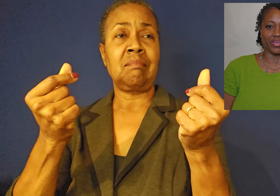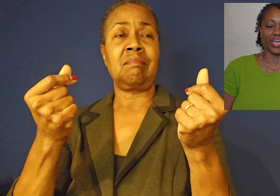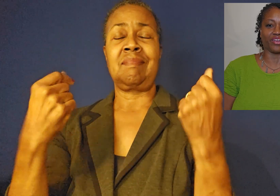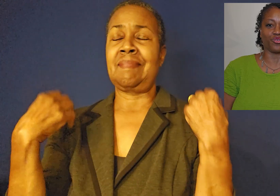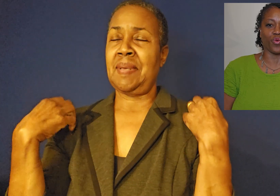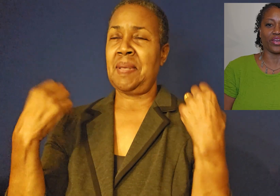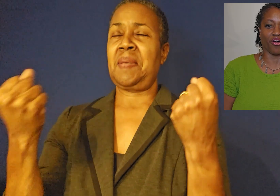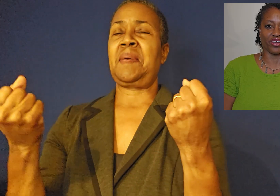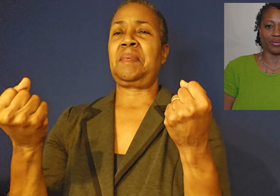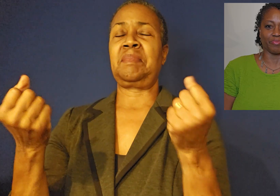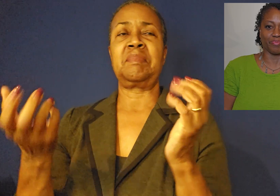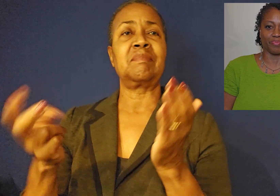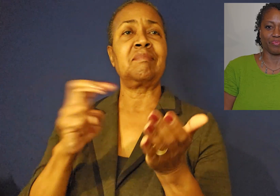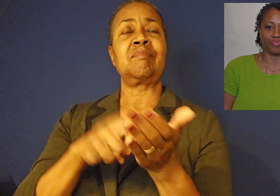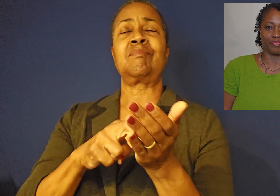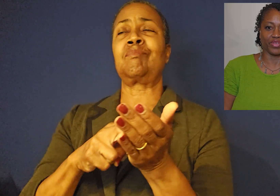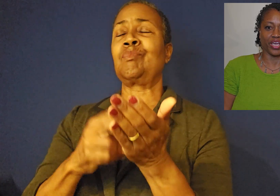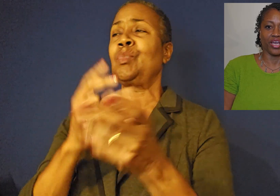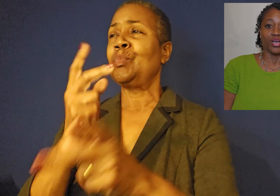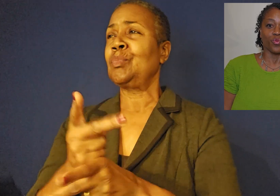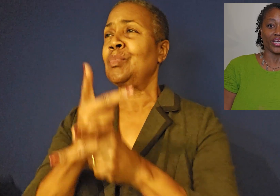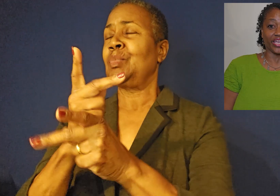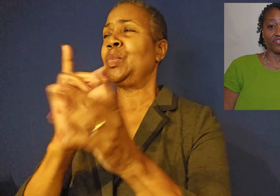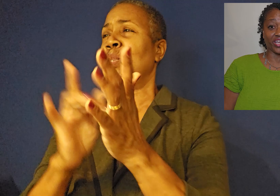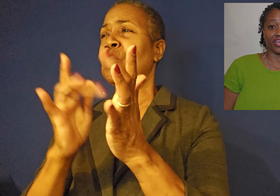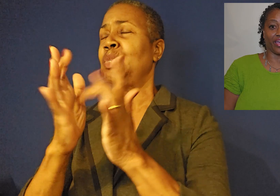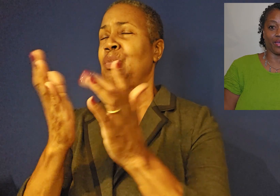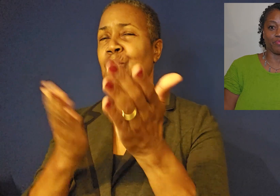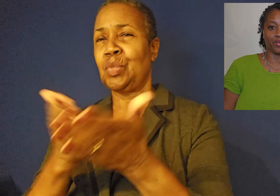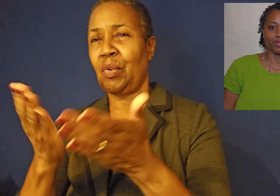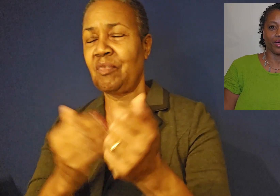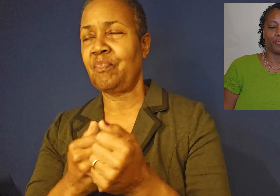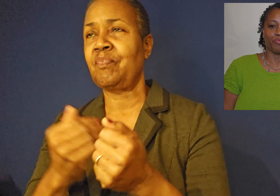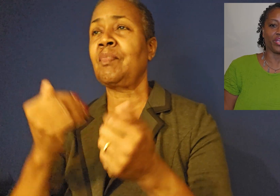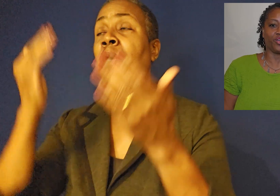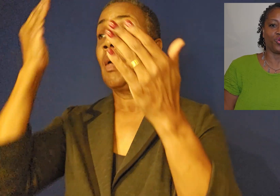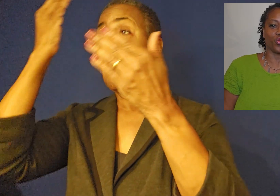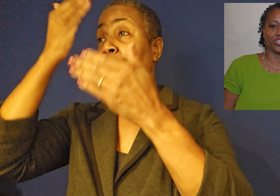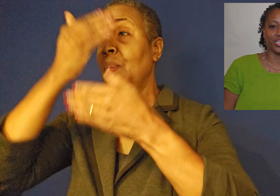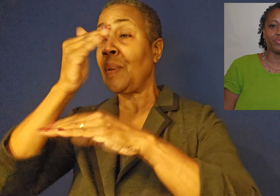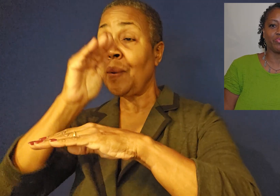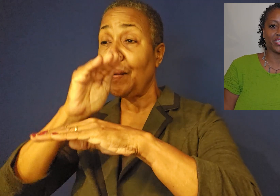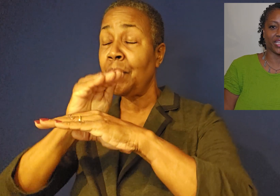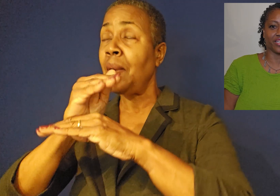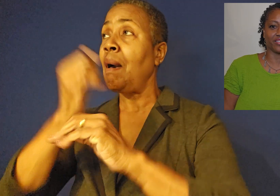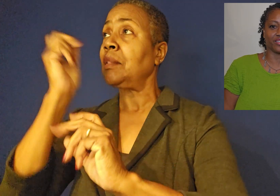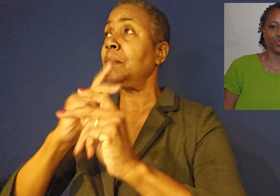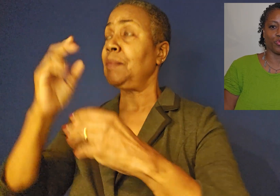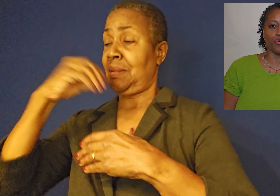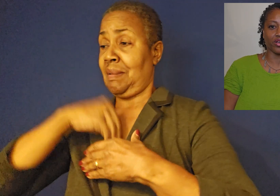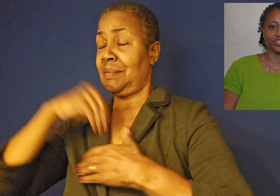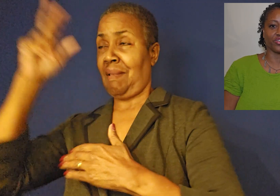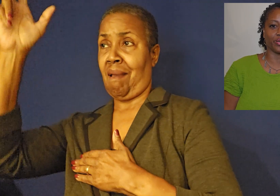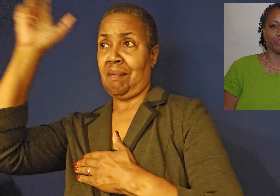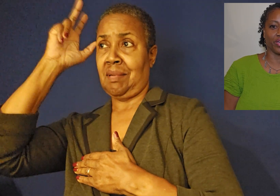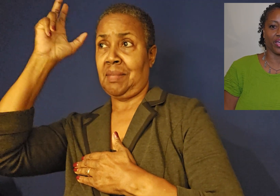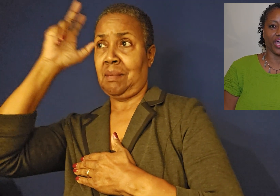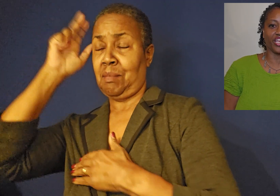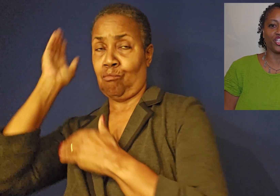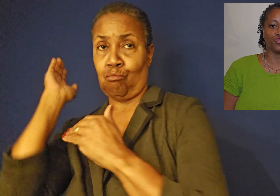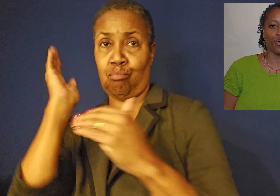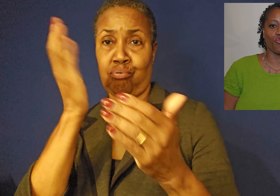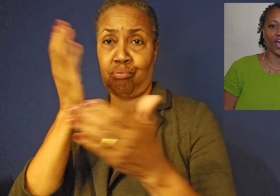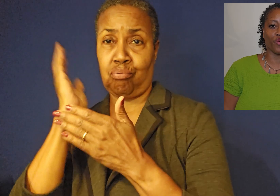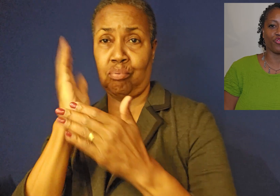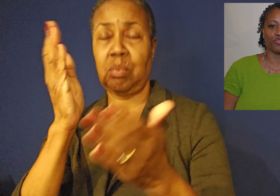up and began to wait on him. When evening came, many who were demon-possessed were brought to him,